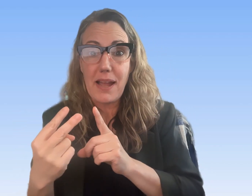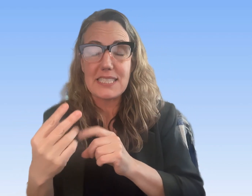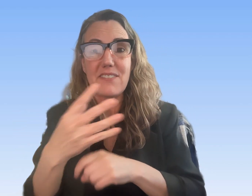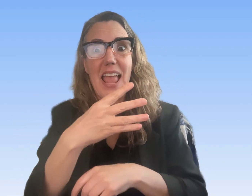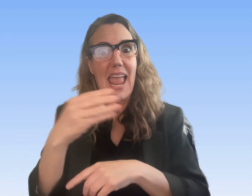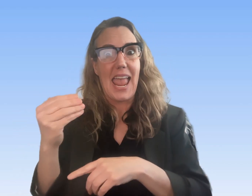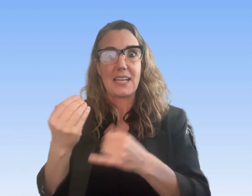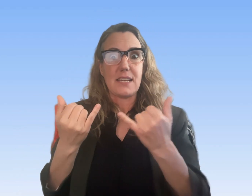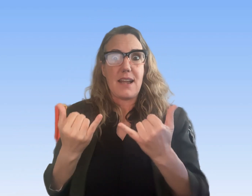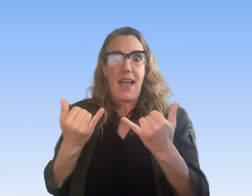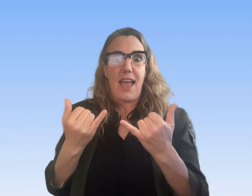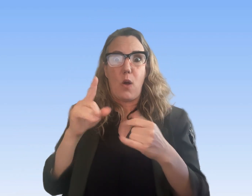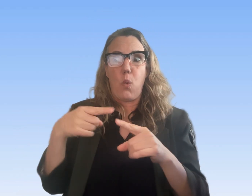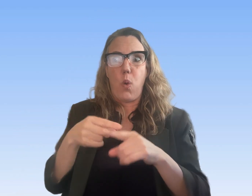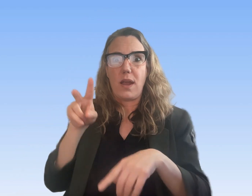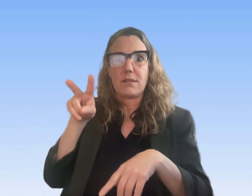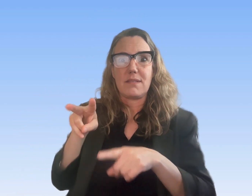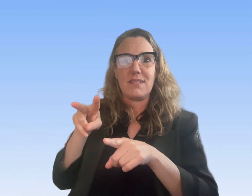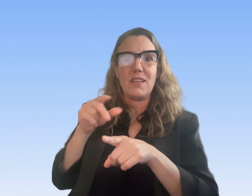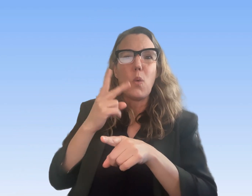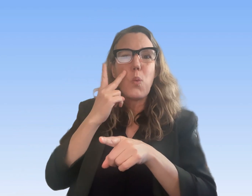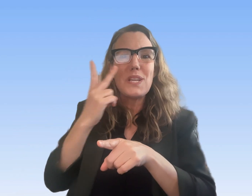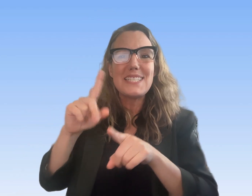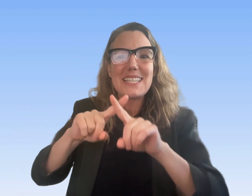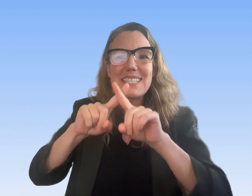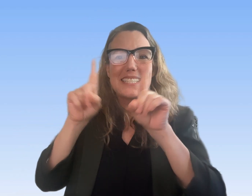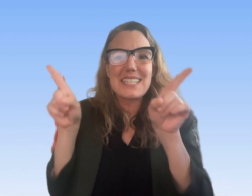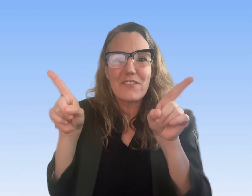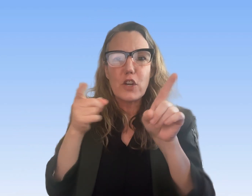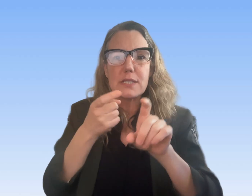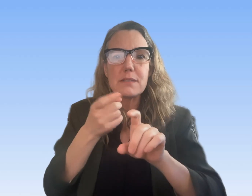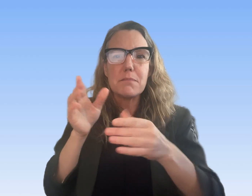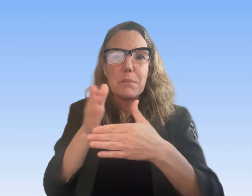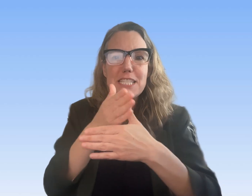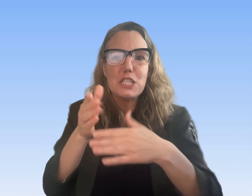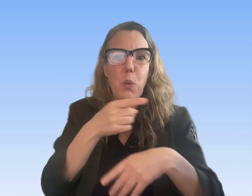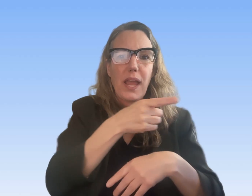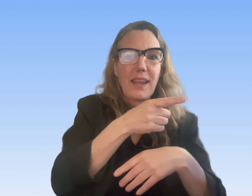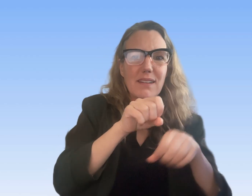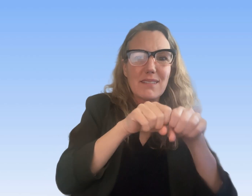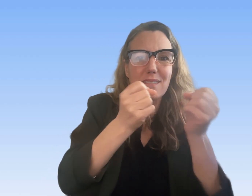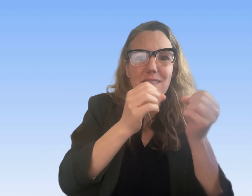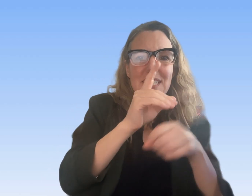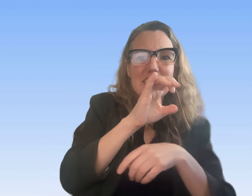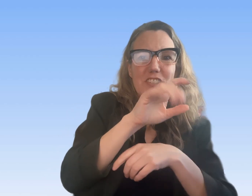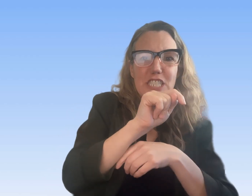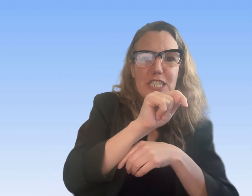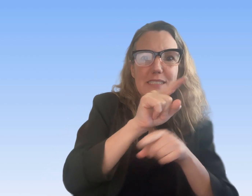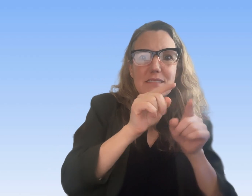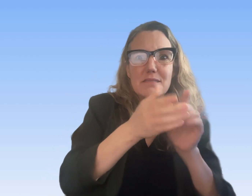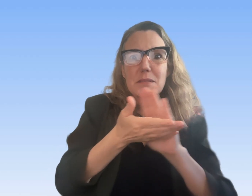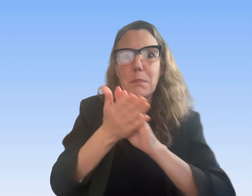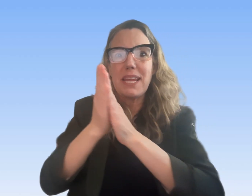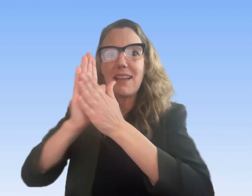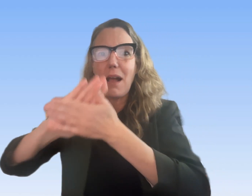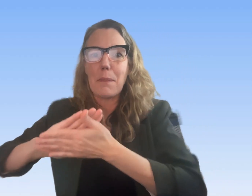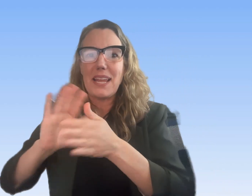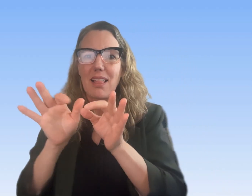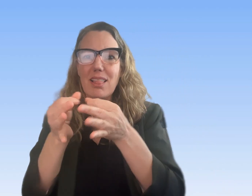perspective, and now when we see a difference between deficient becoming